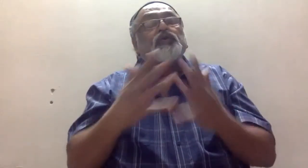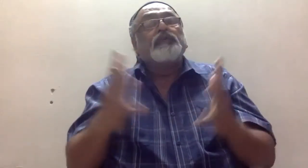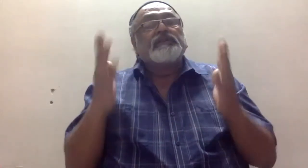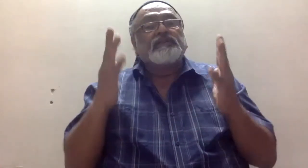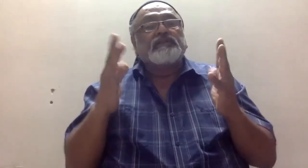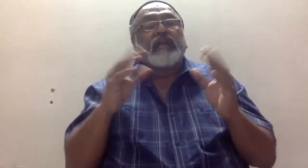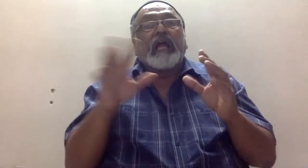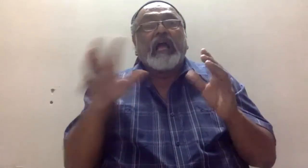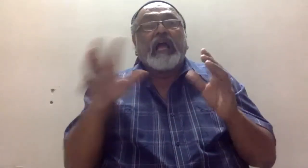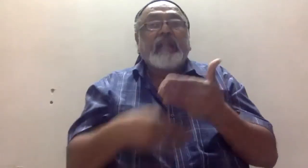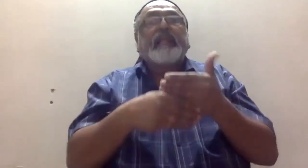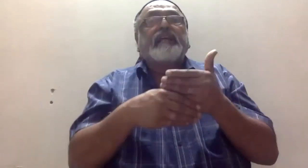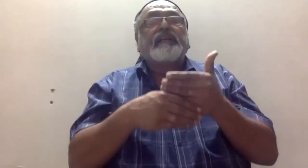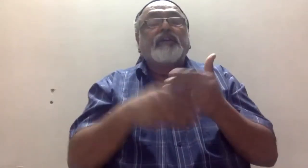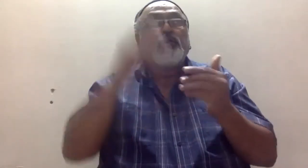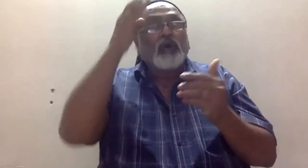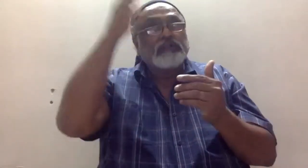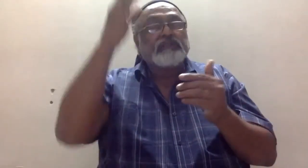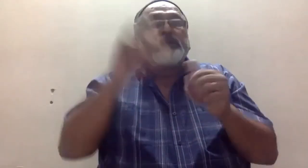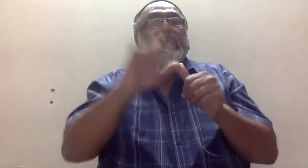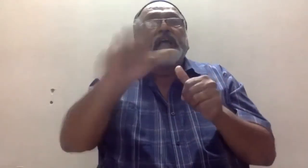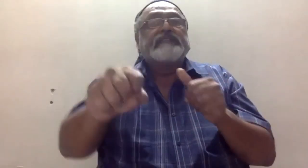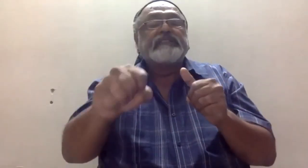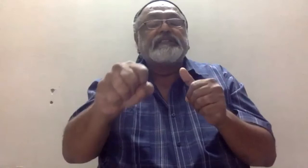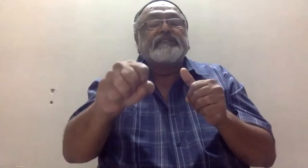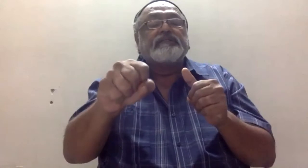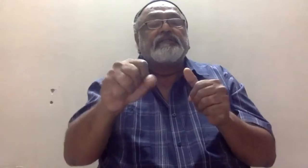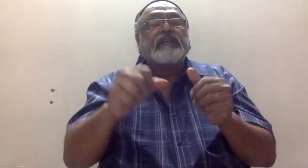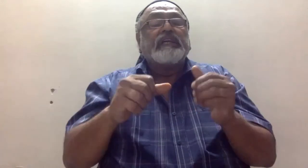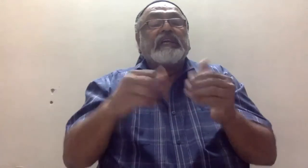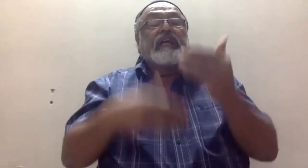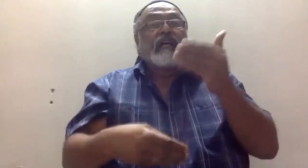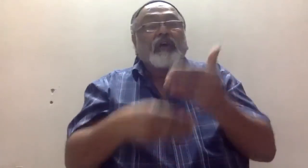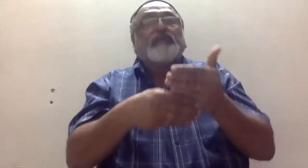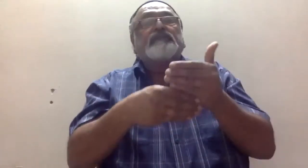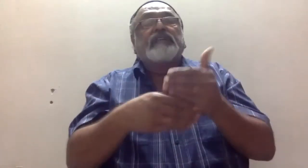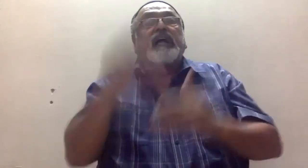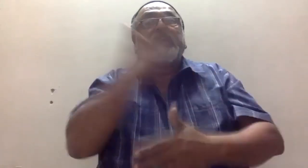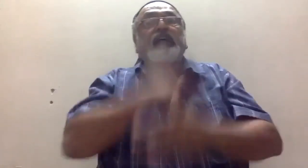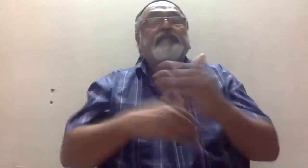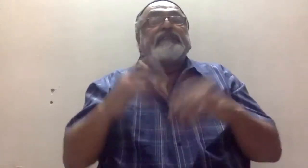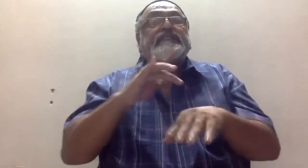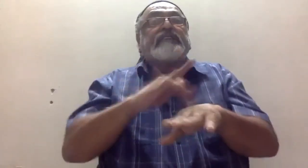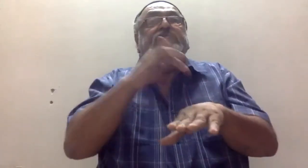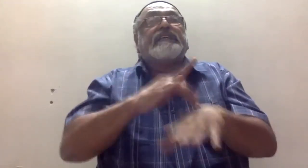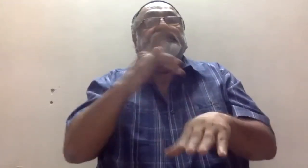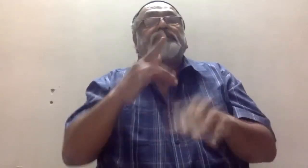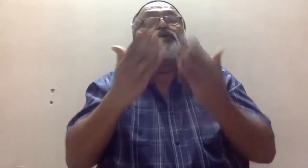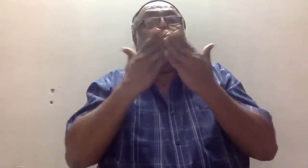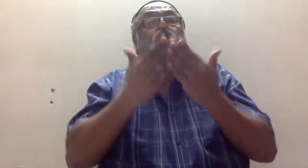adding concept of accessibility or exposure to disability sensitization from the school stages itself.